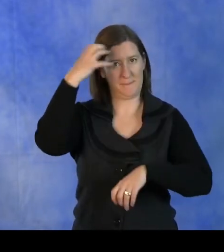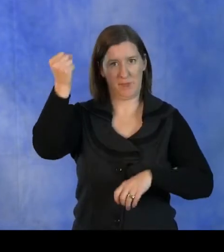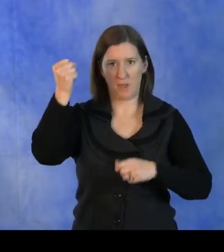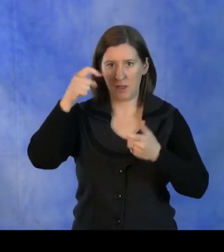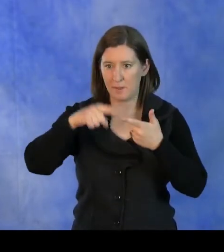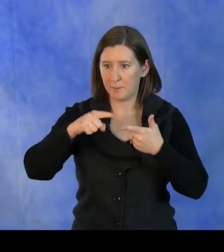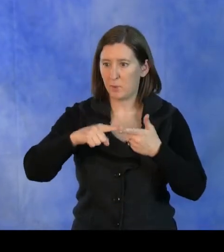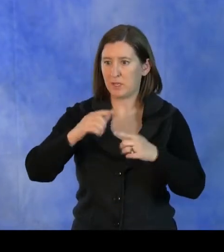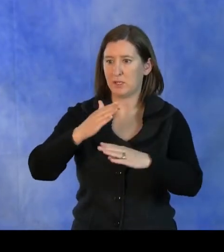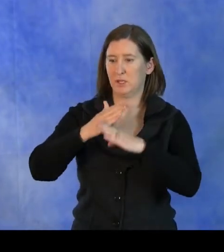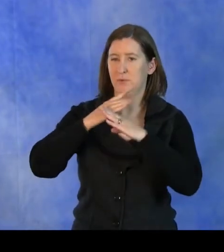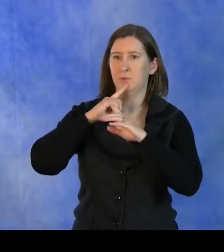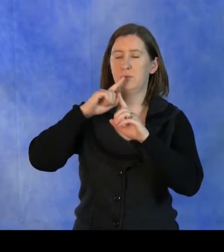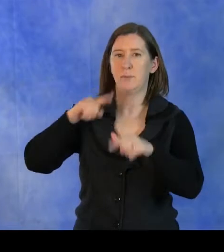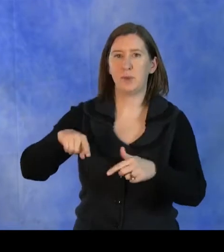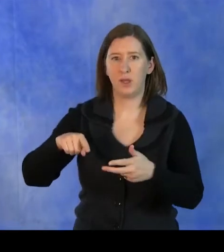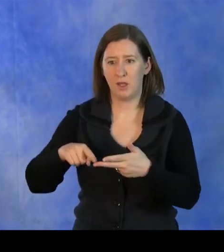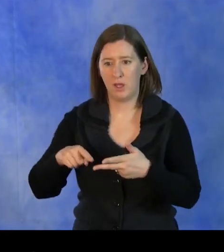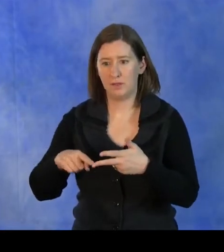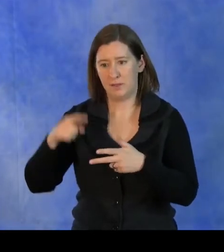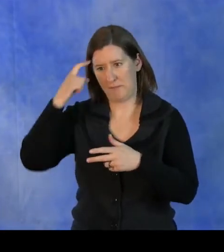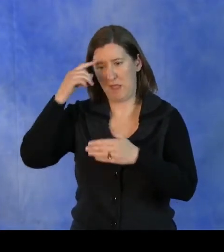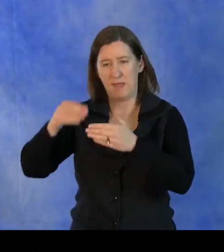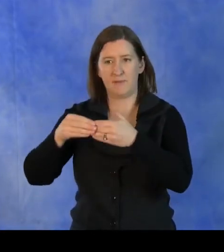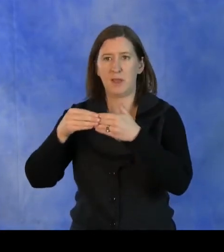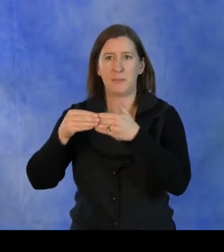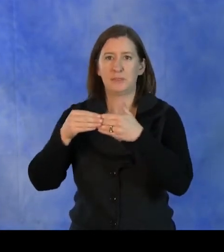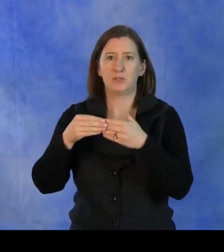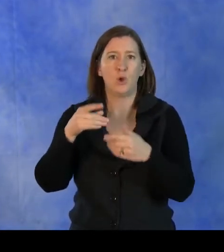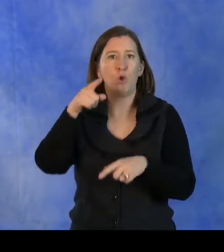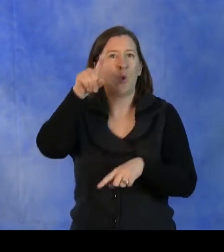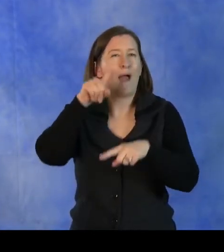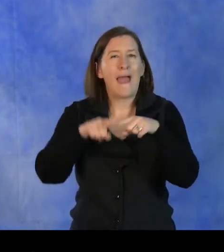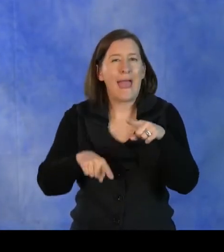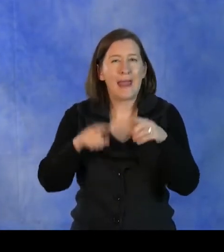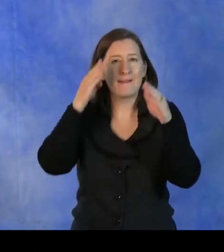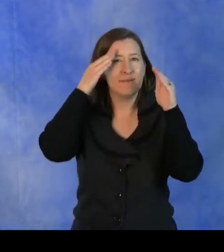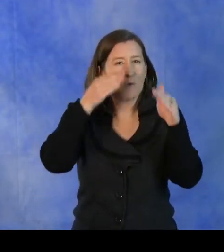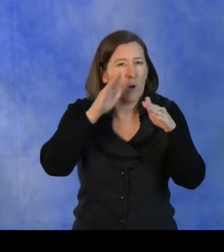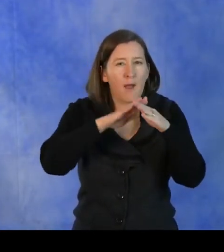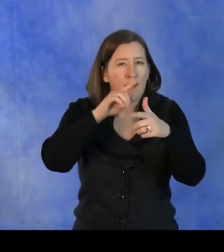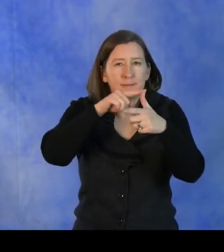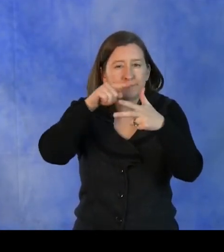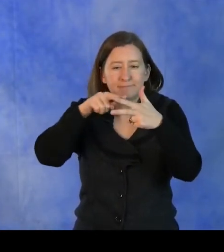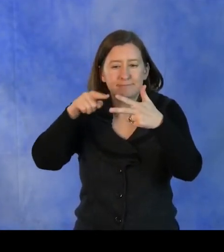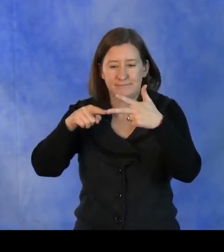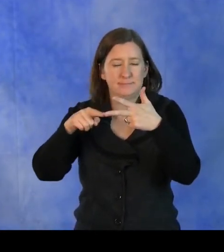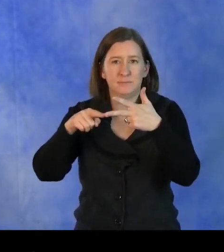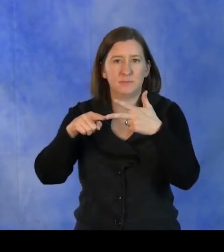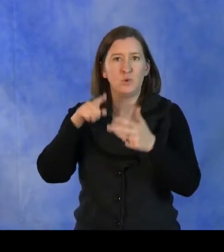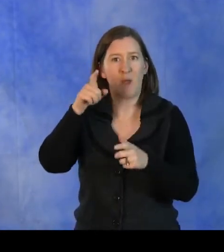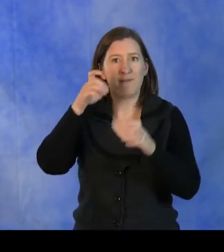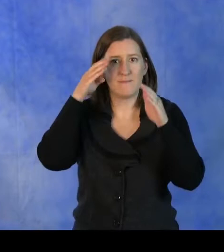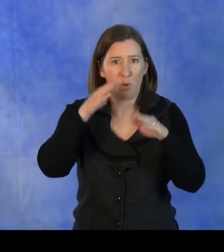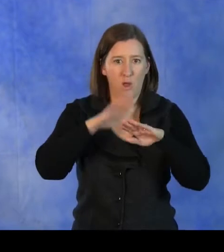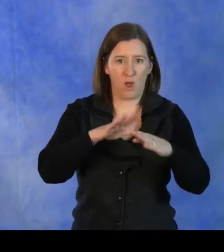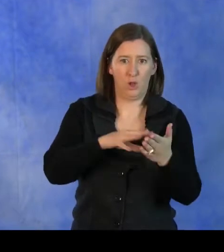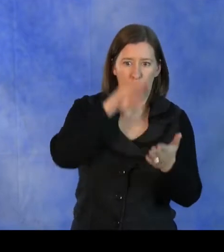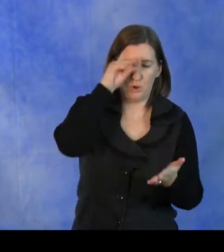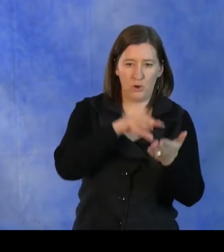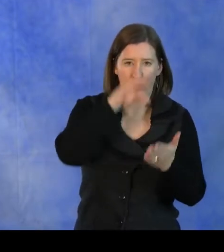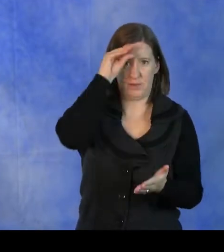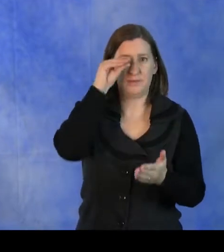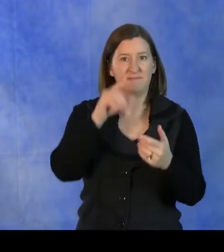If you're doing your working memory, your mental flexibility, all that stuff, you